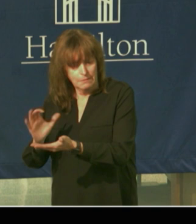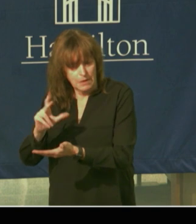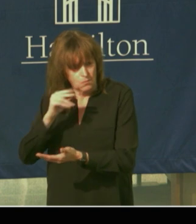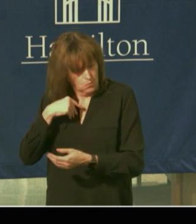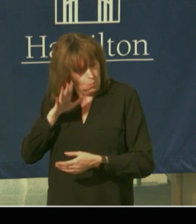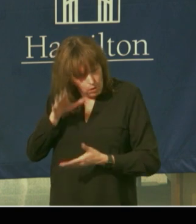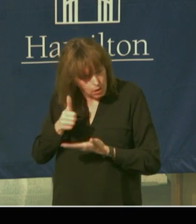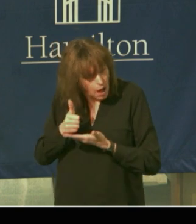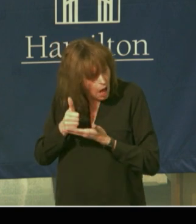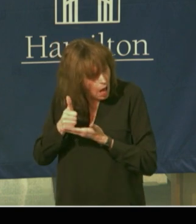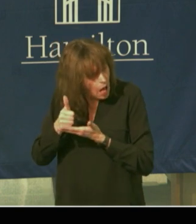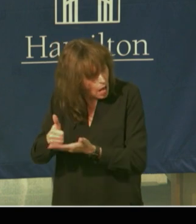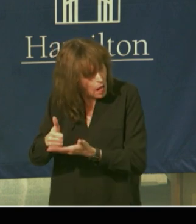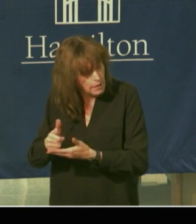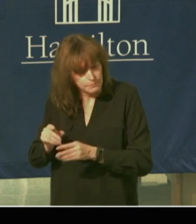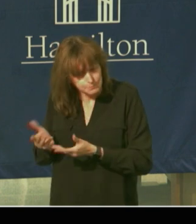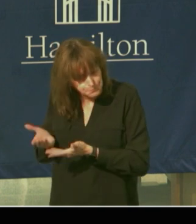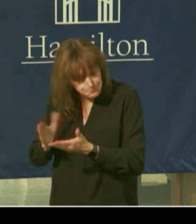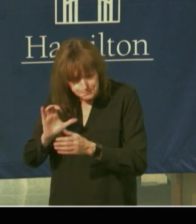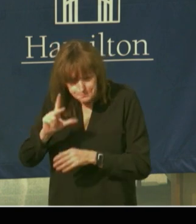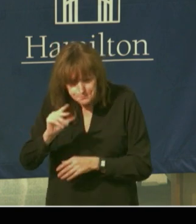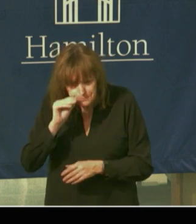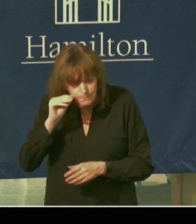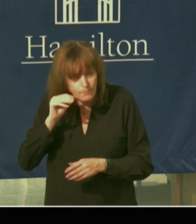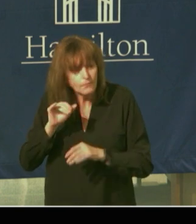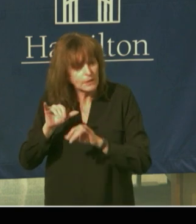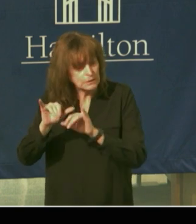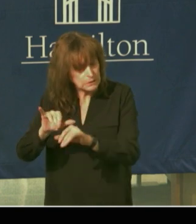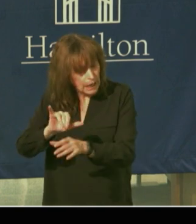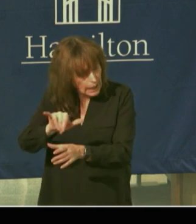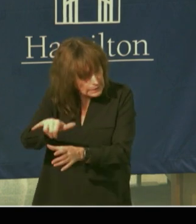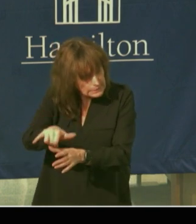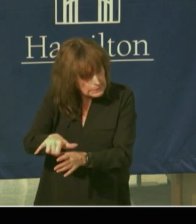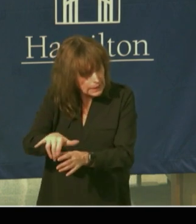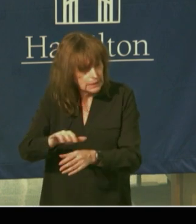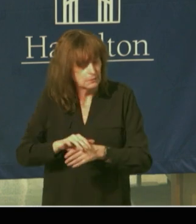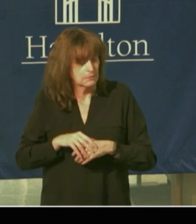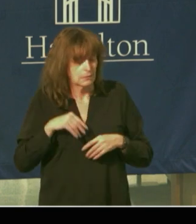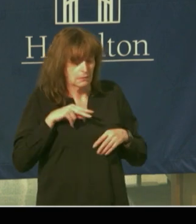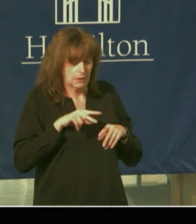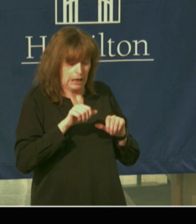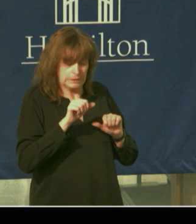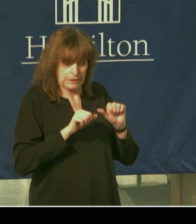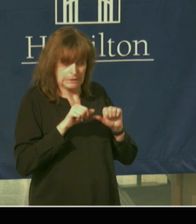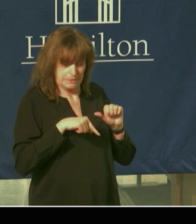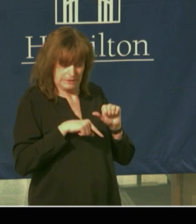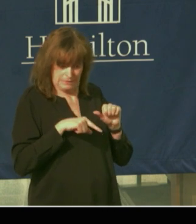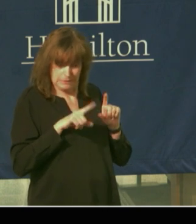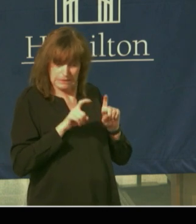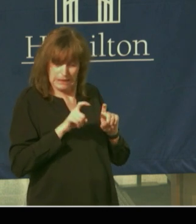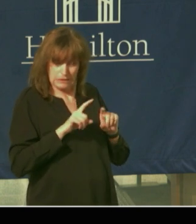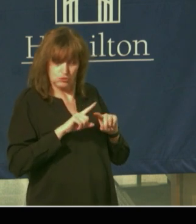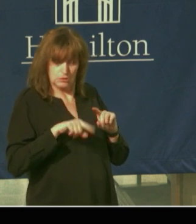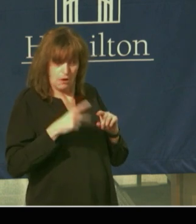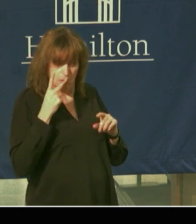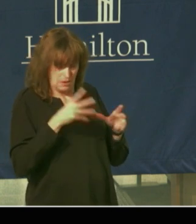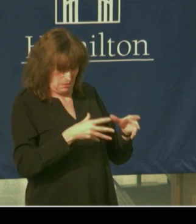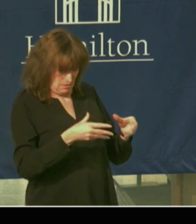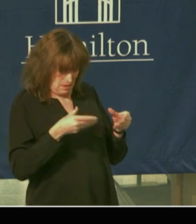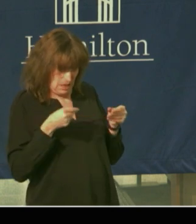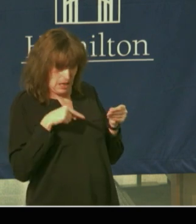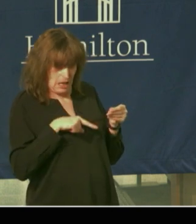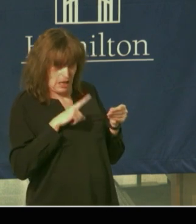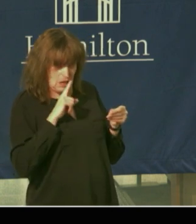infected with COVID-19? Then our staff will reach out to them to ask them, by any chance, who in the previous